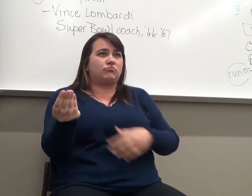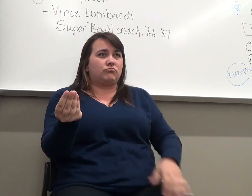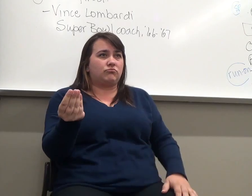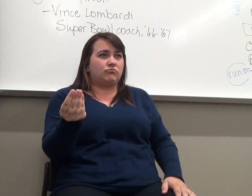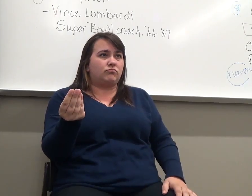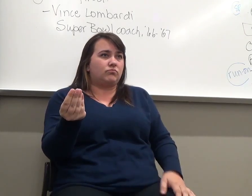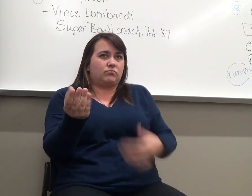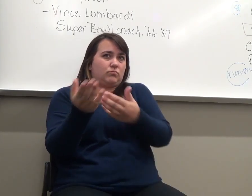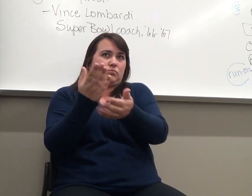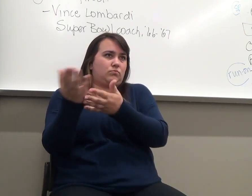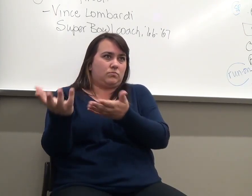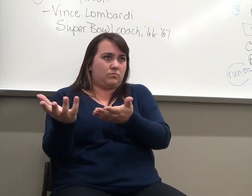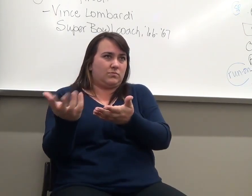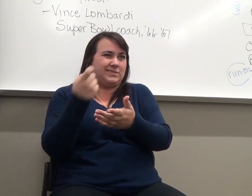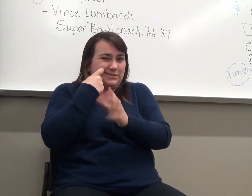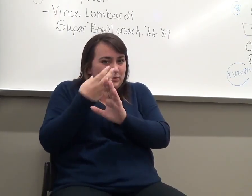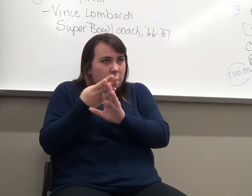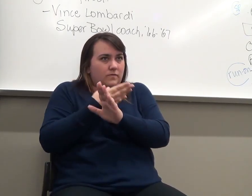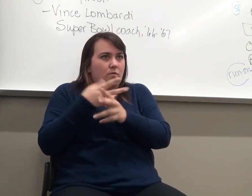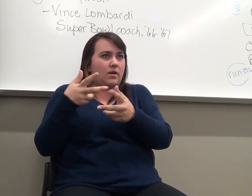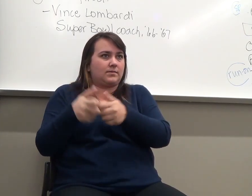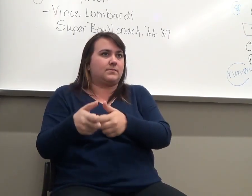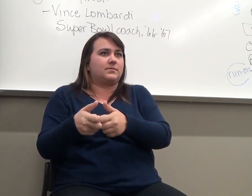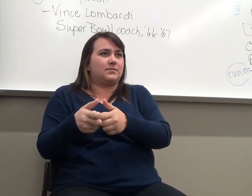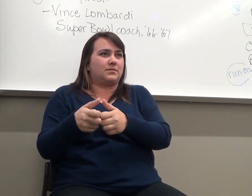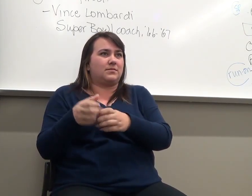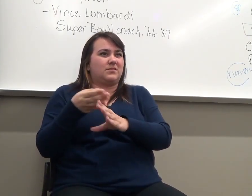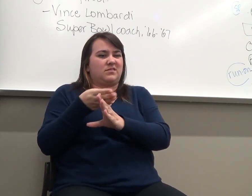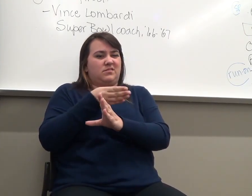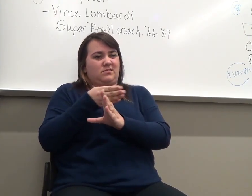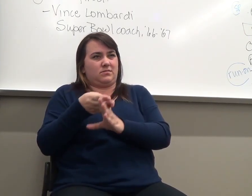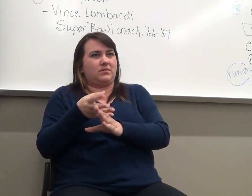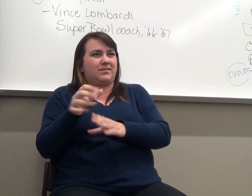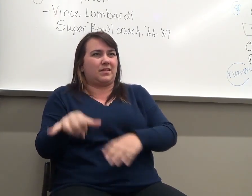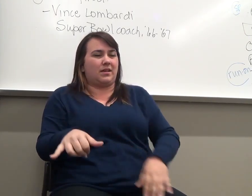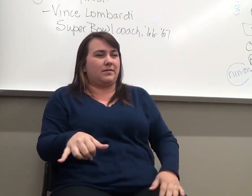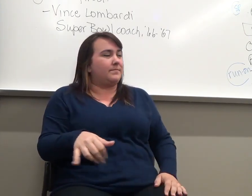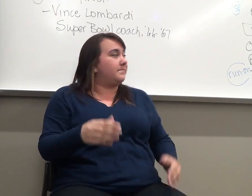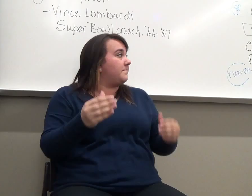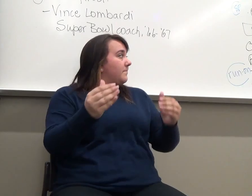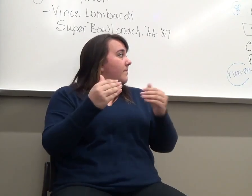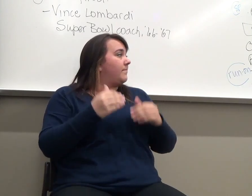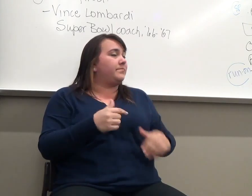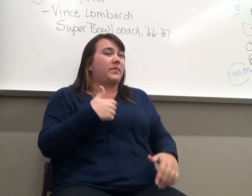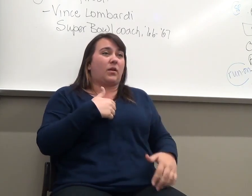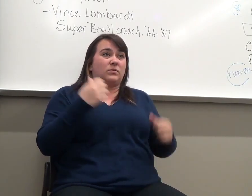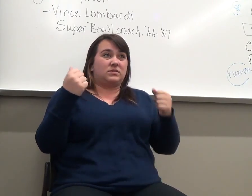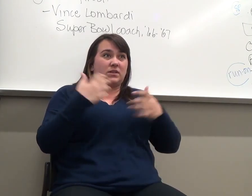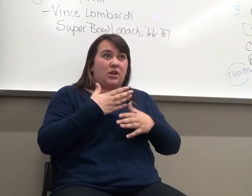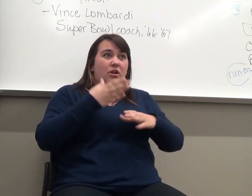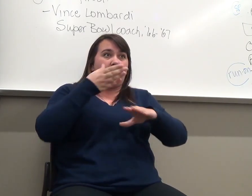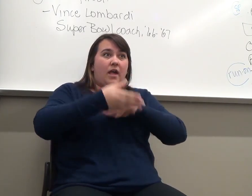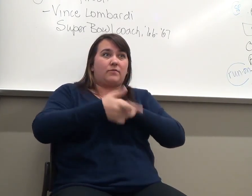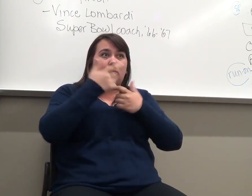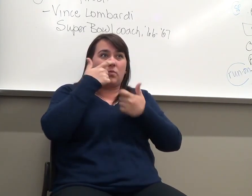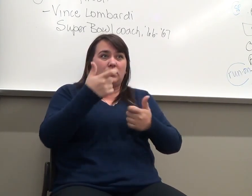gonna kind of be a description, but remember that description and narration are